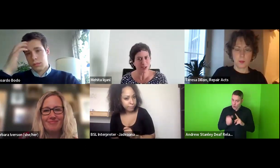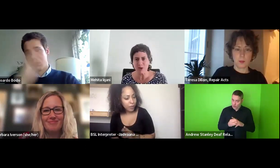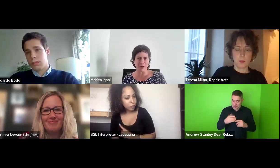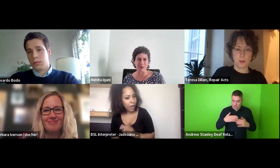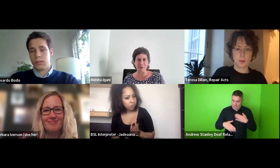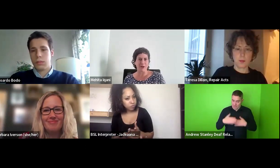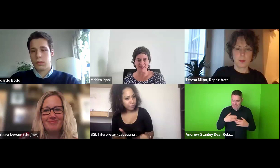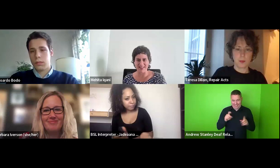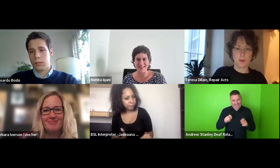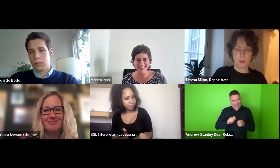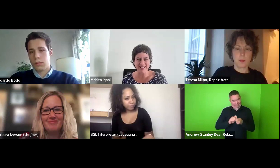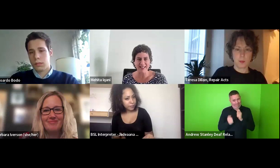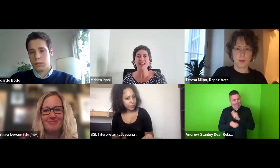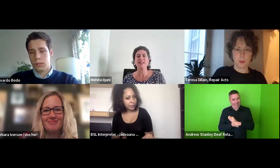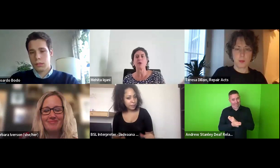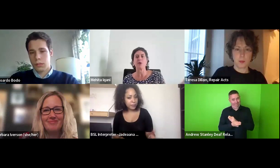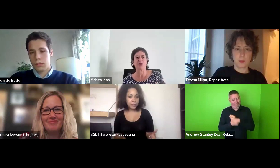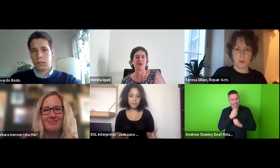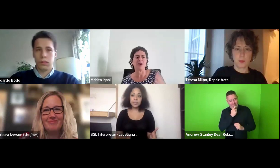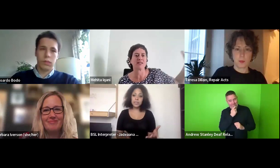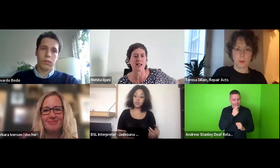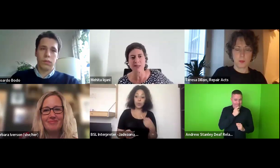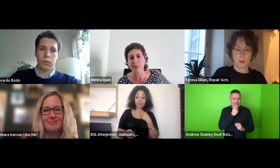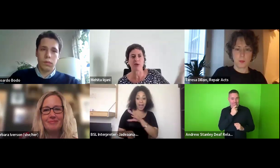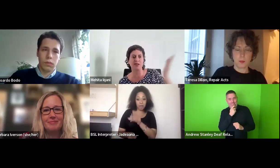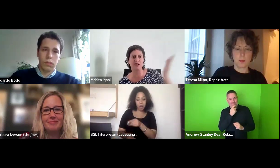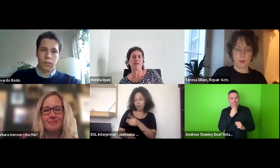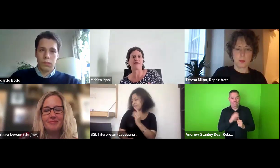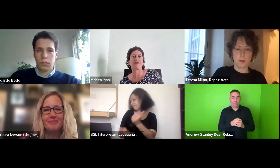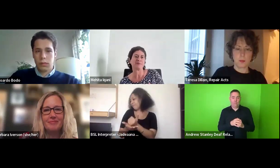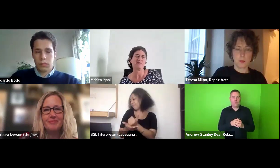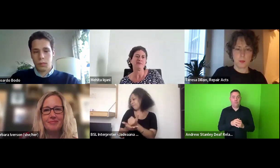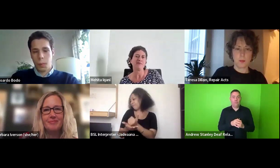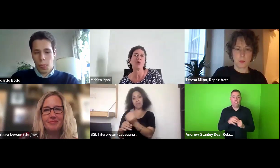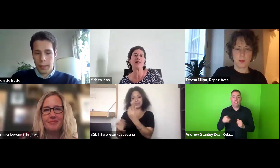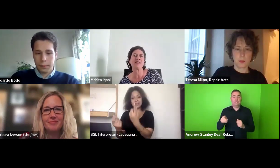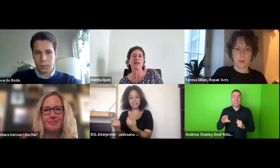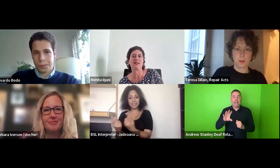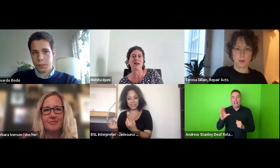Africa is so good at repairing things, yet also there is this export of